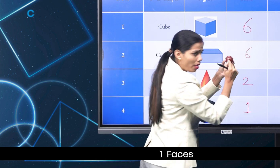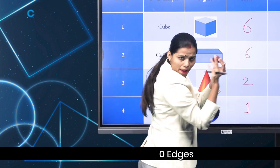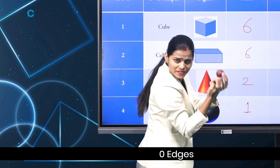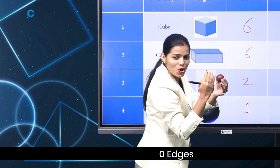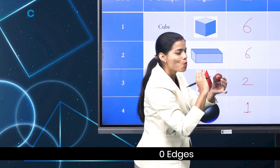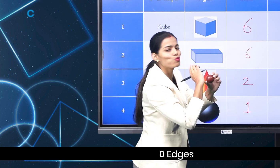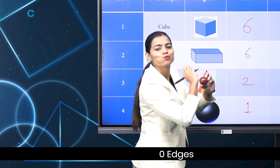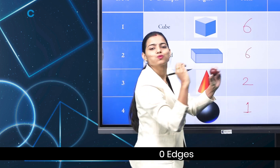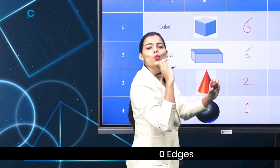0 edges,